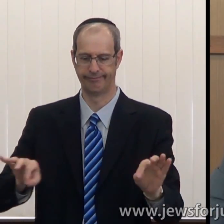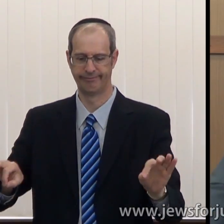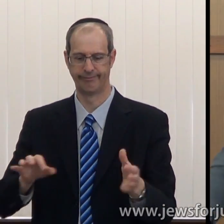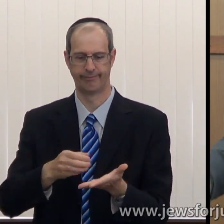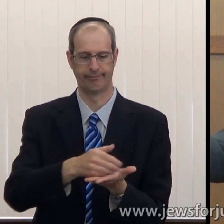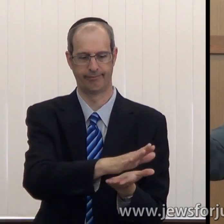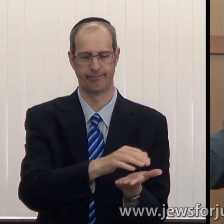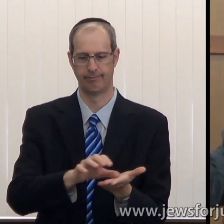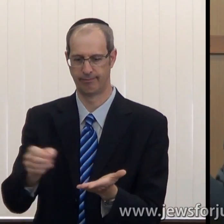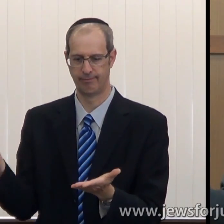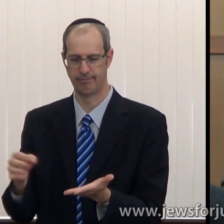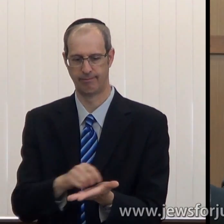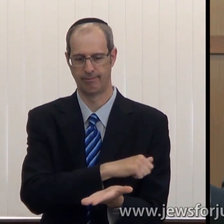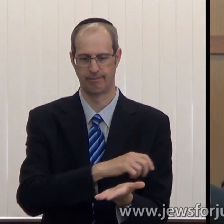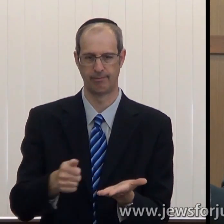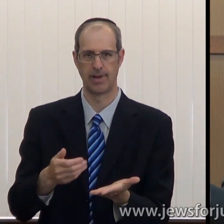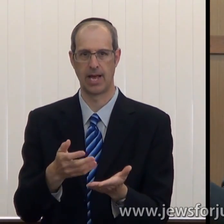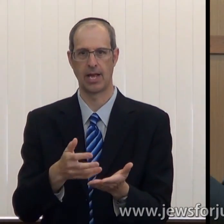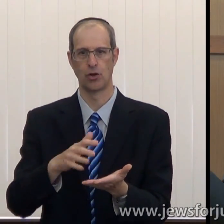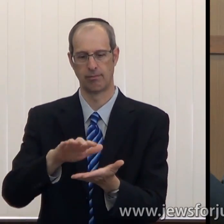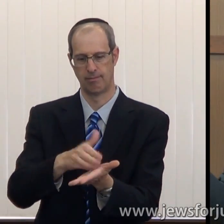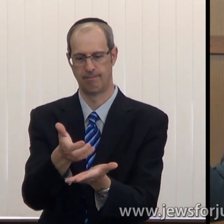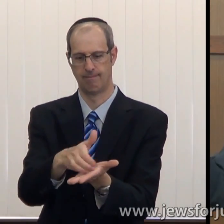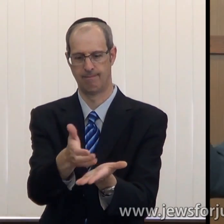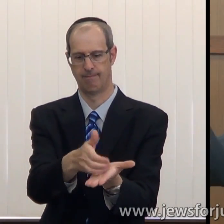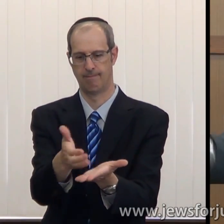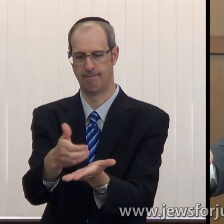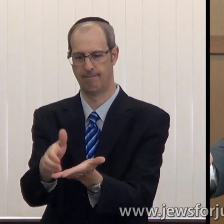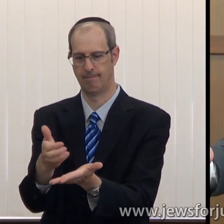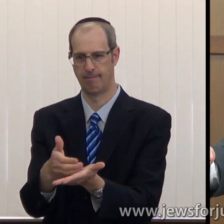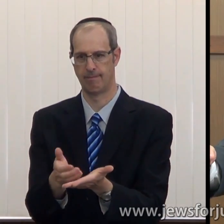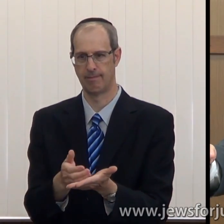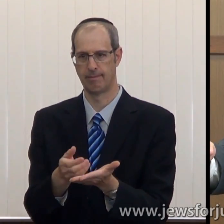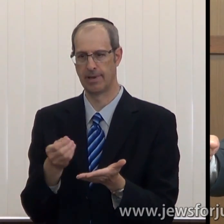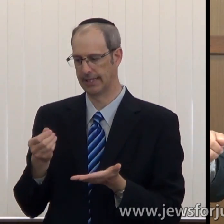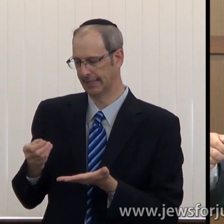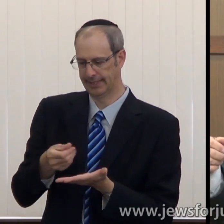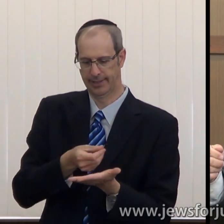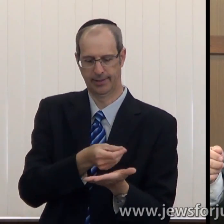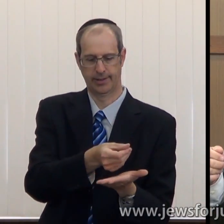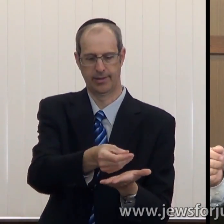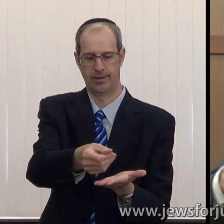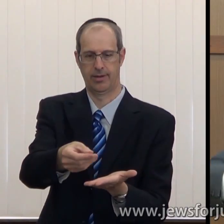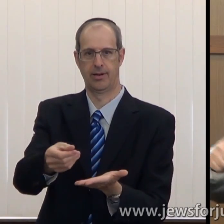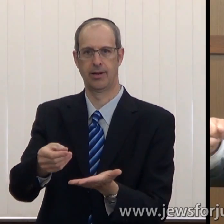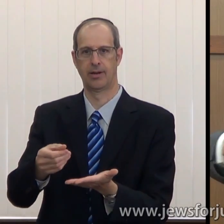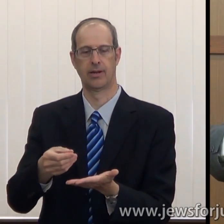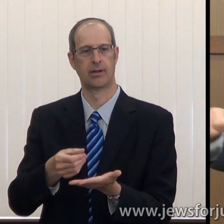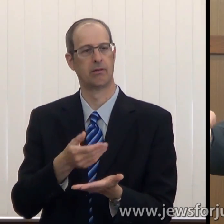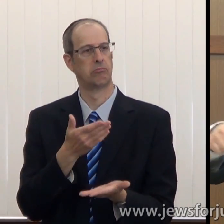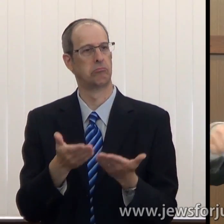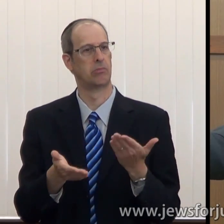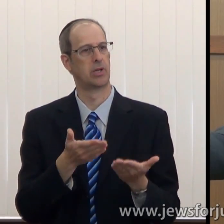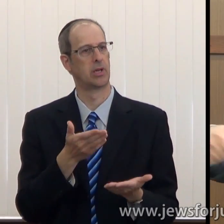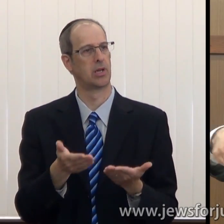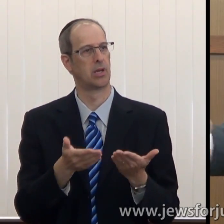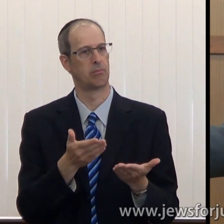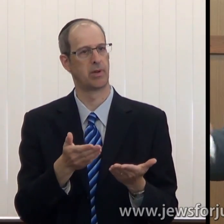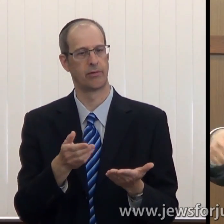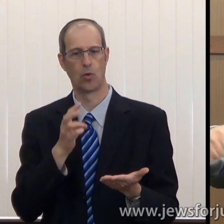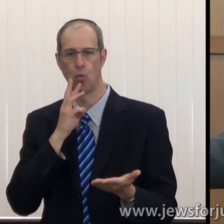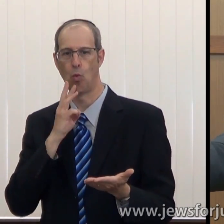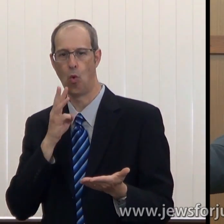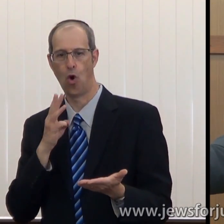you turn over the earth, and you plant the seeds, and maybe you have to water